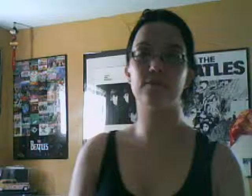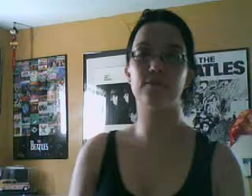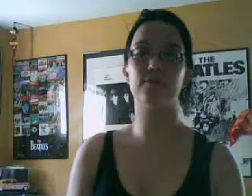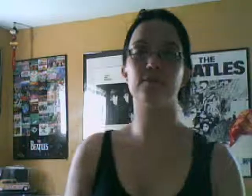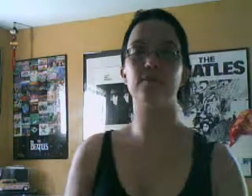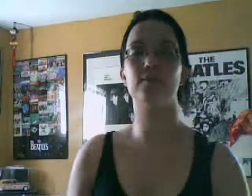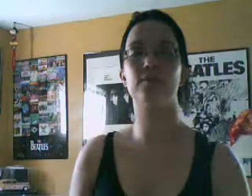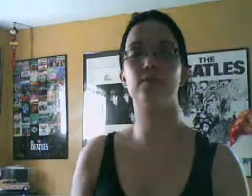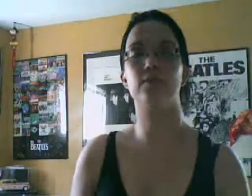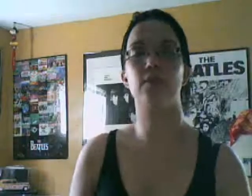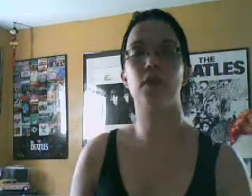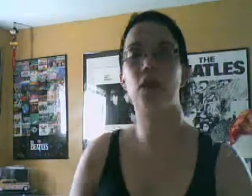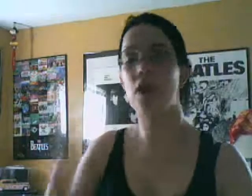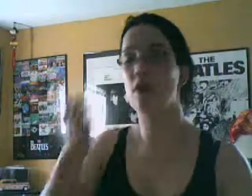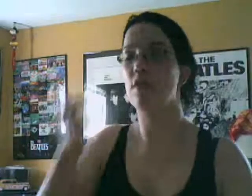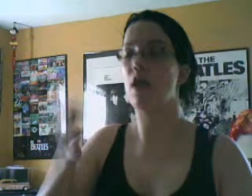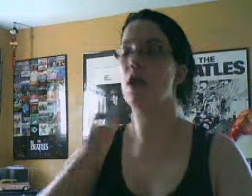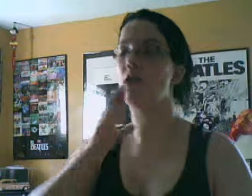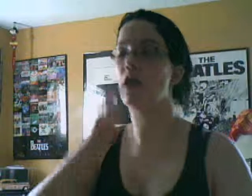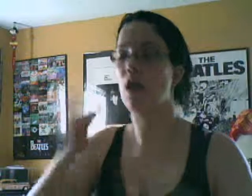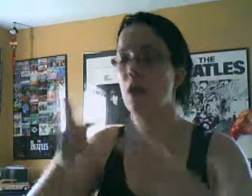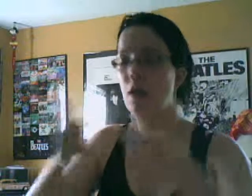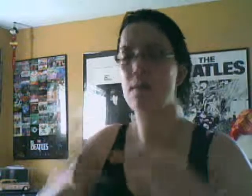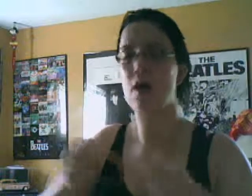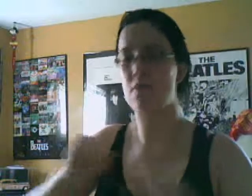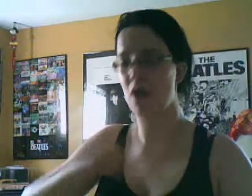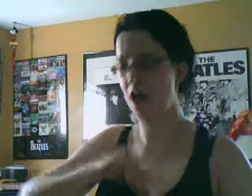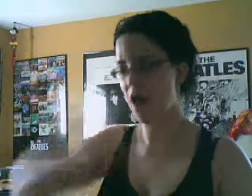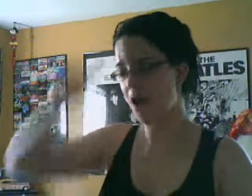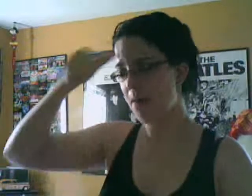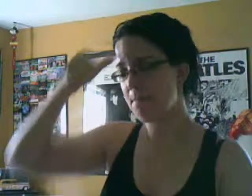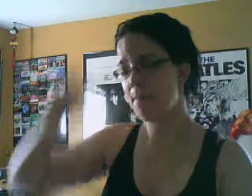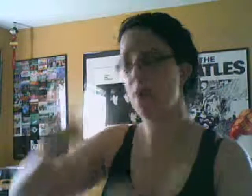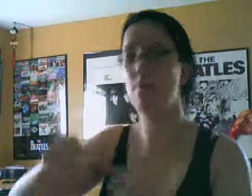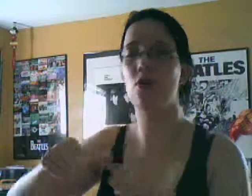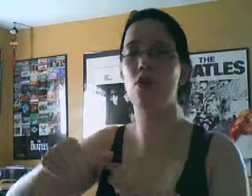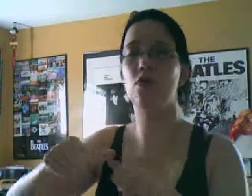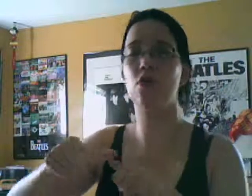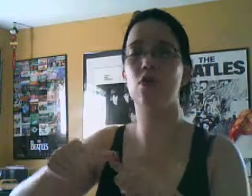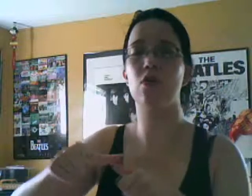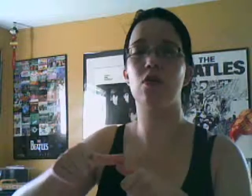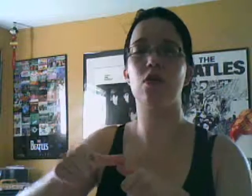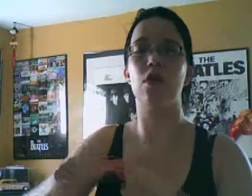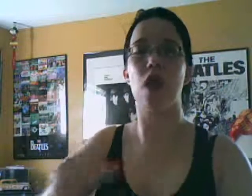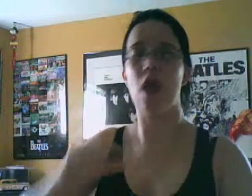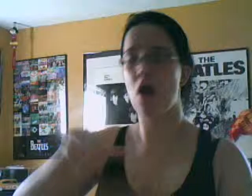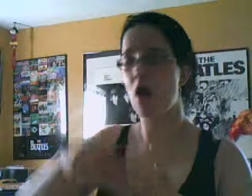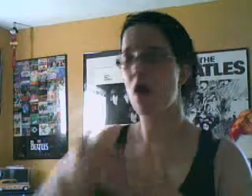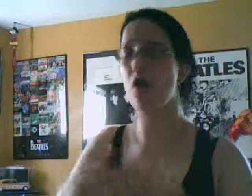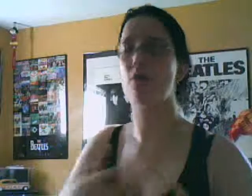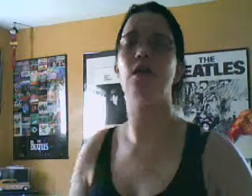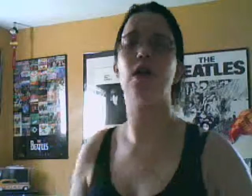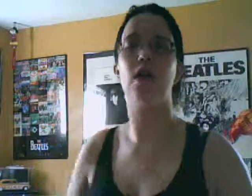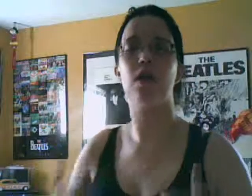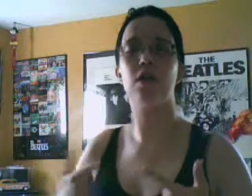There are places I remember all my life